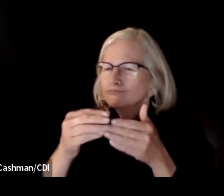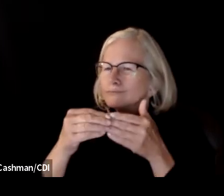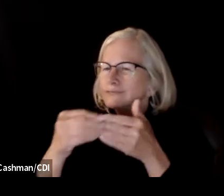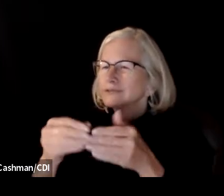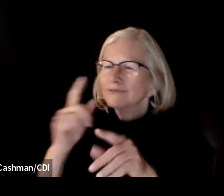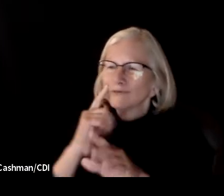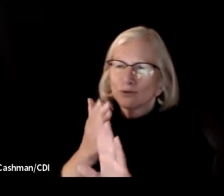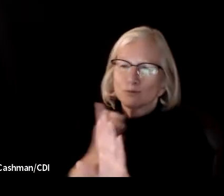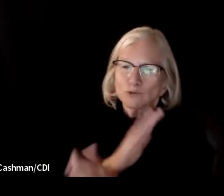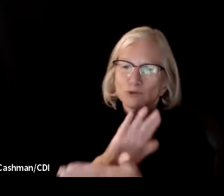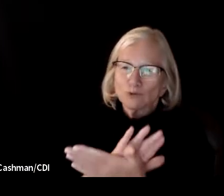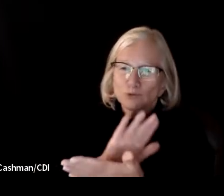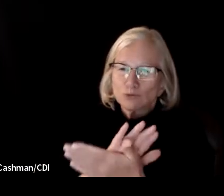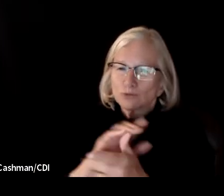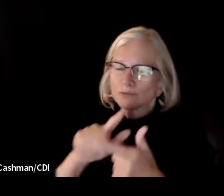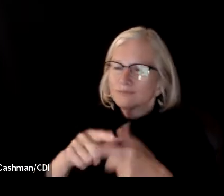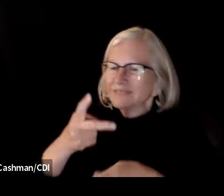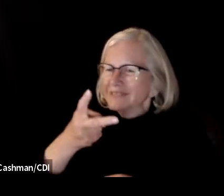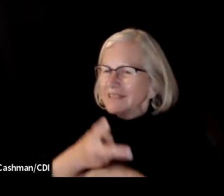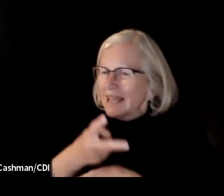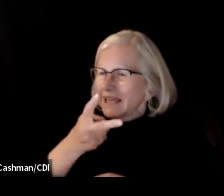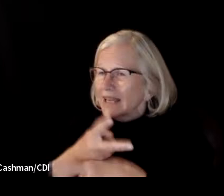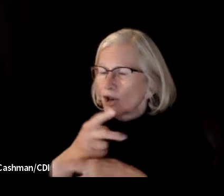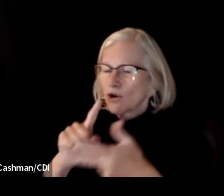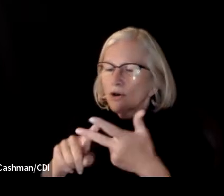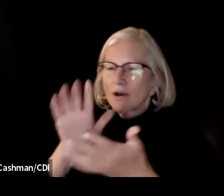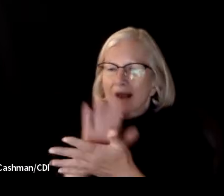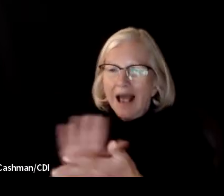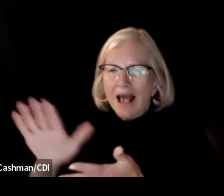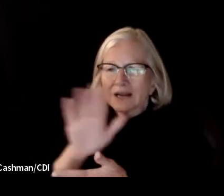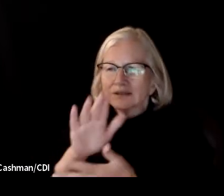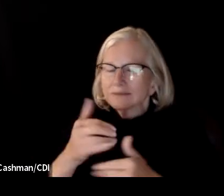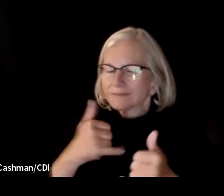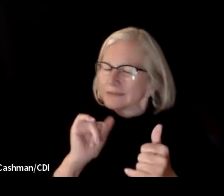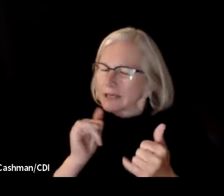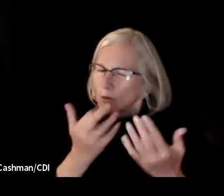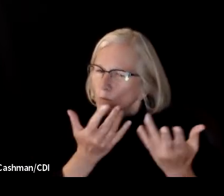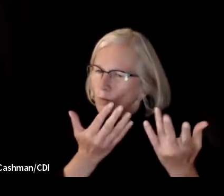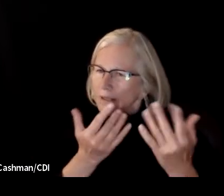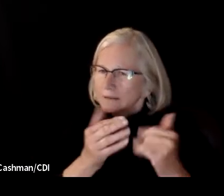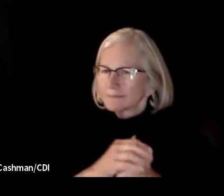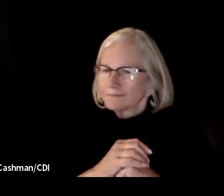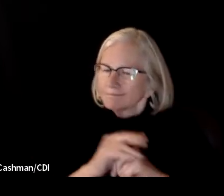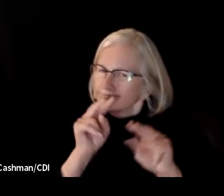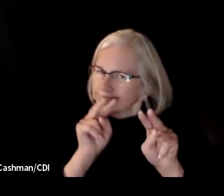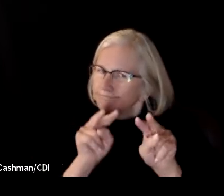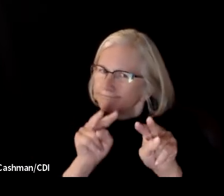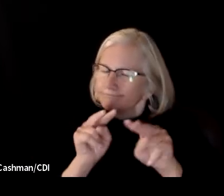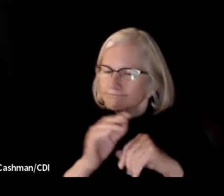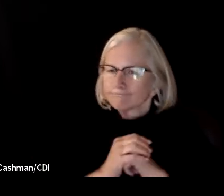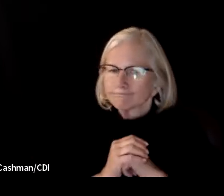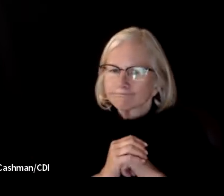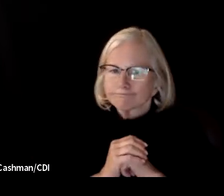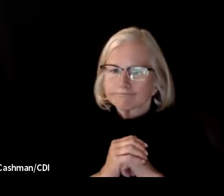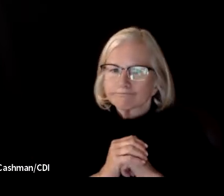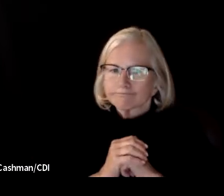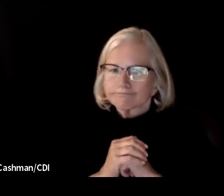as well. We'll certainly stay tuned for that and continue to look at our own guidance as